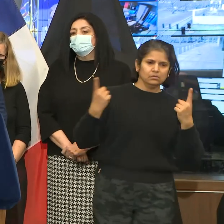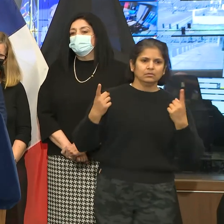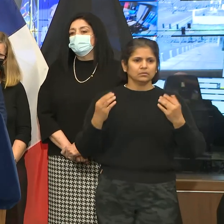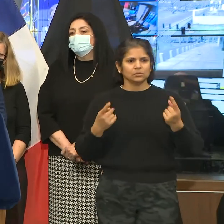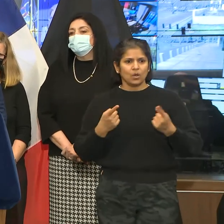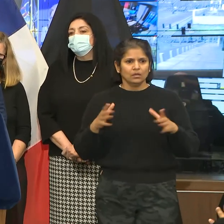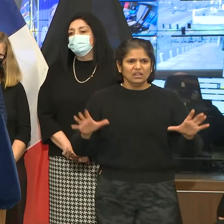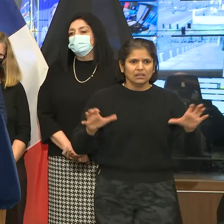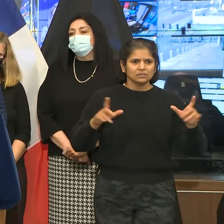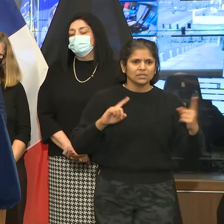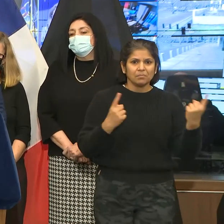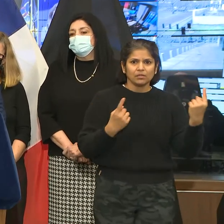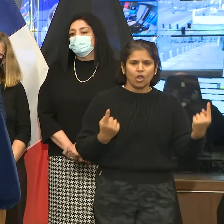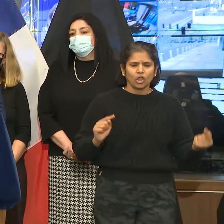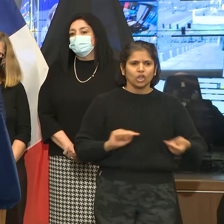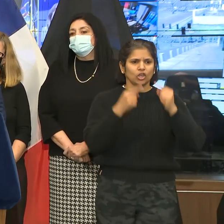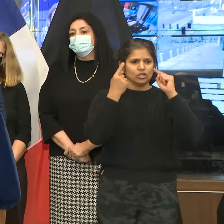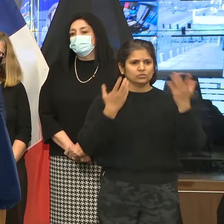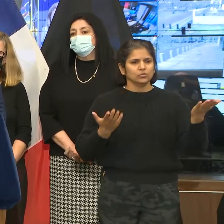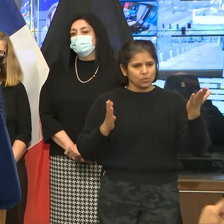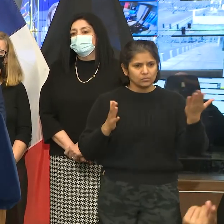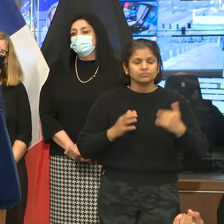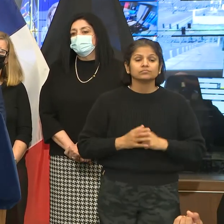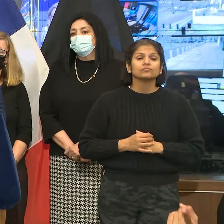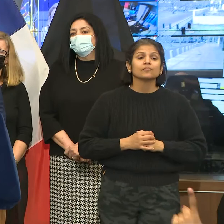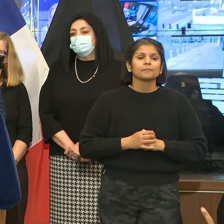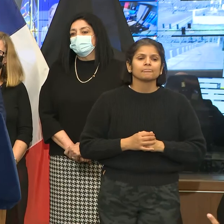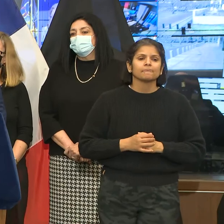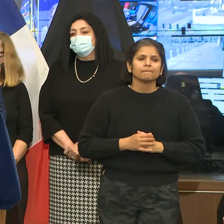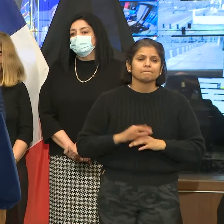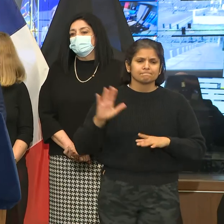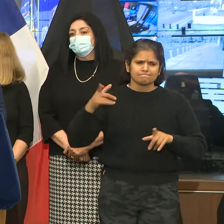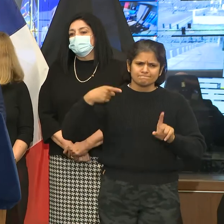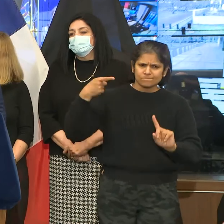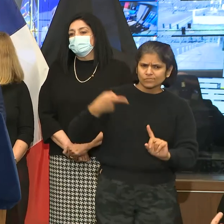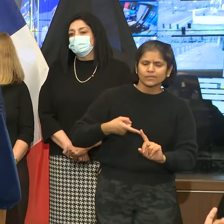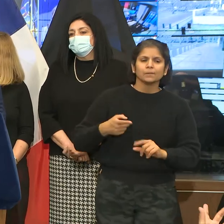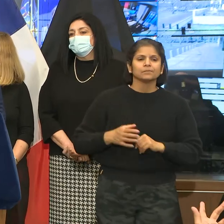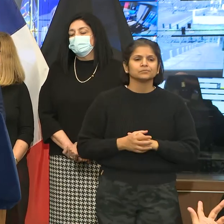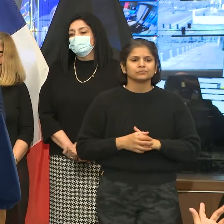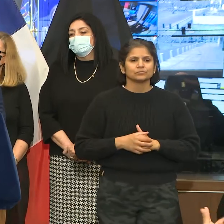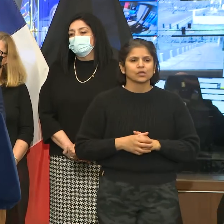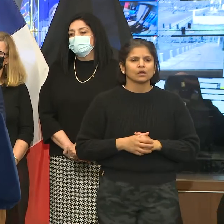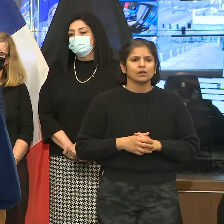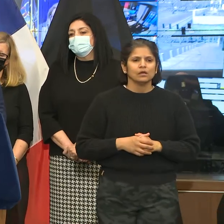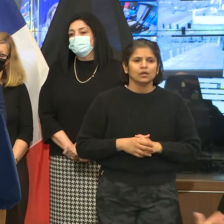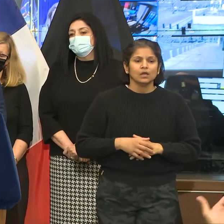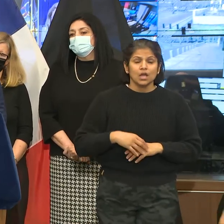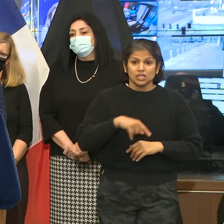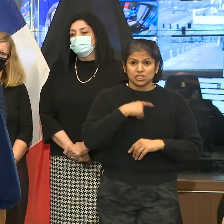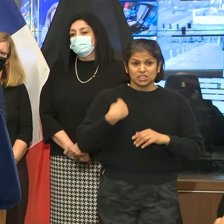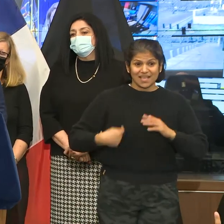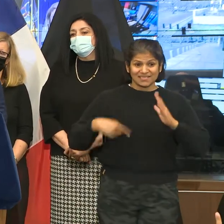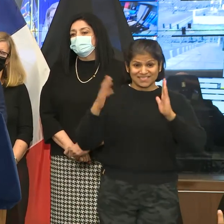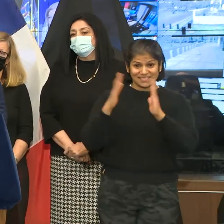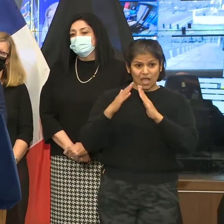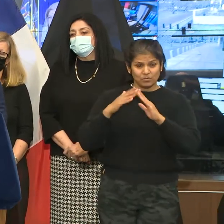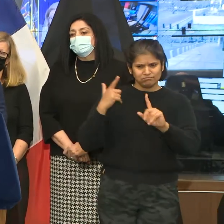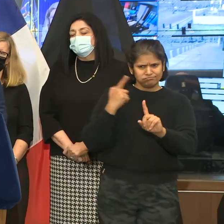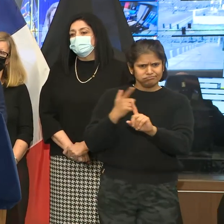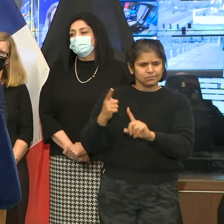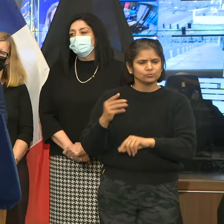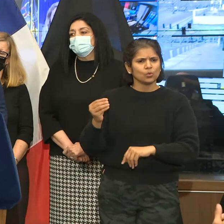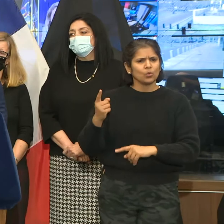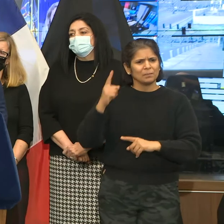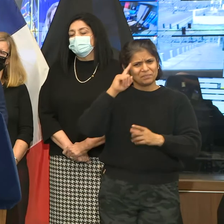that leads to violence to people. Specifically in this instance of the Chinatown suspect, though, how do you believe Kendra's law would have been applicable